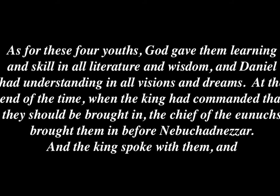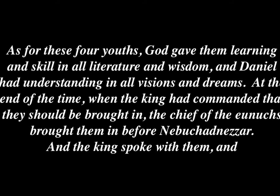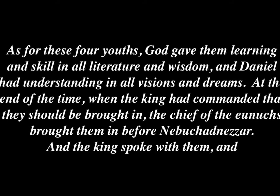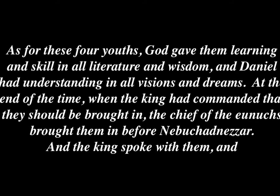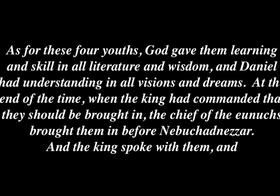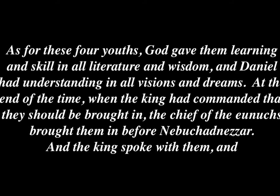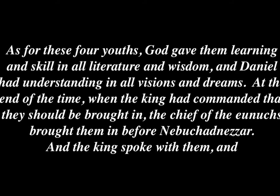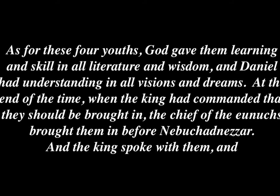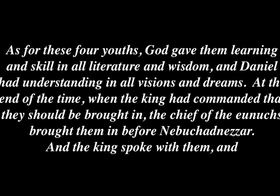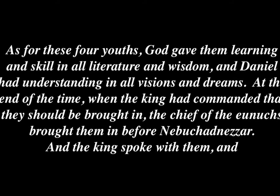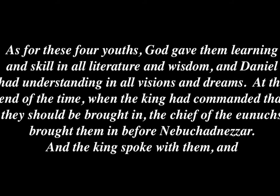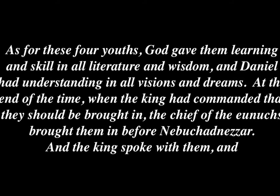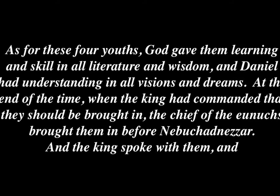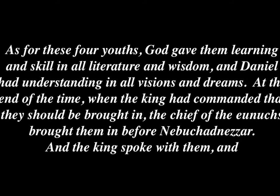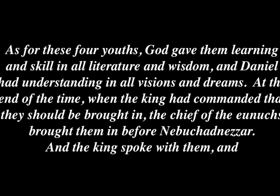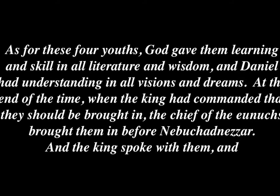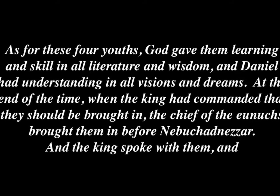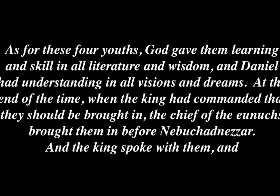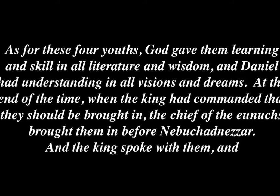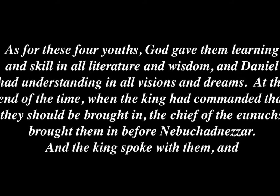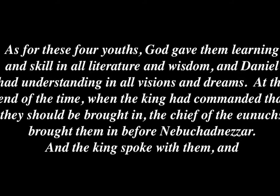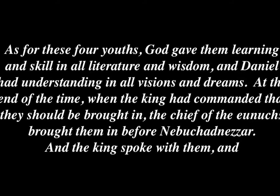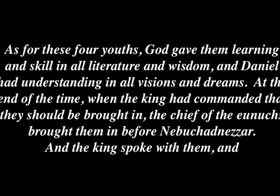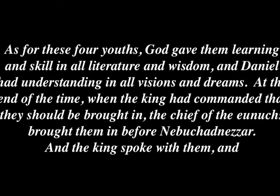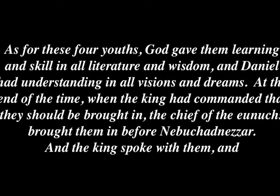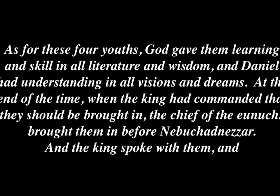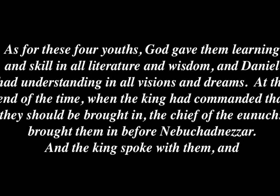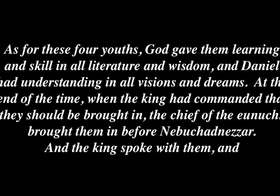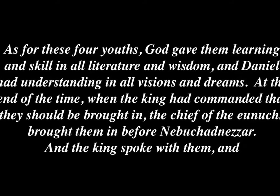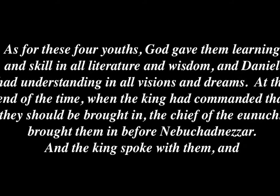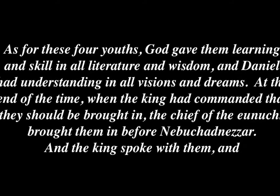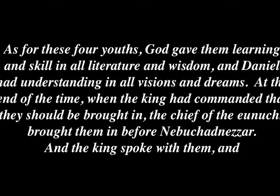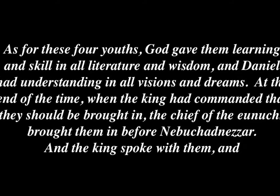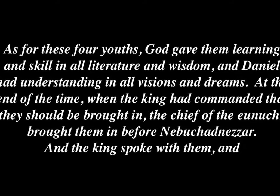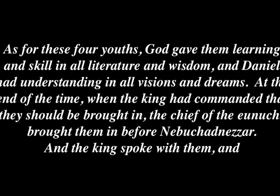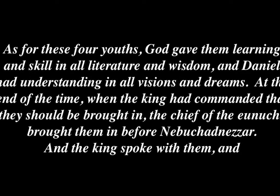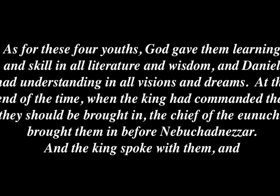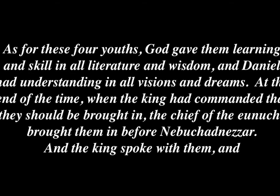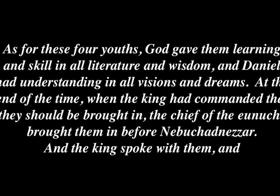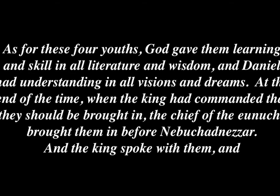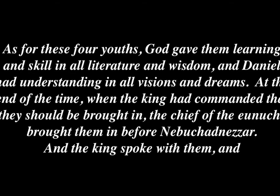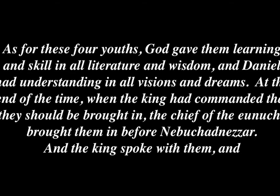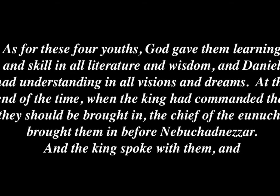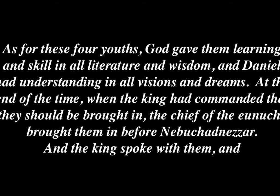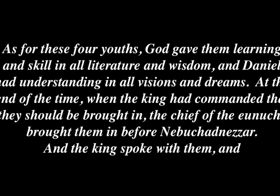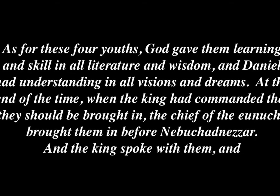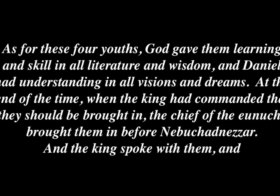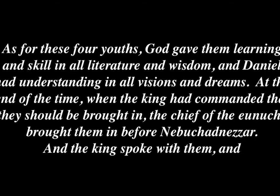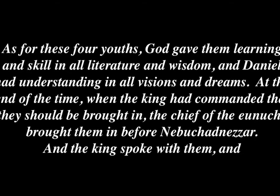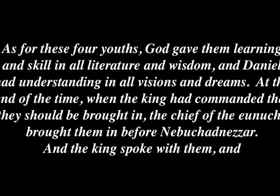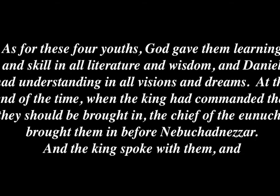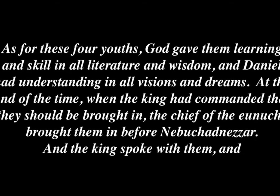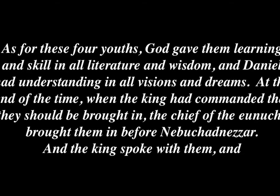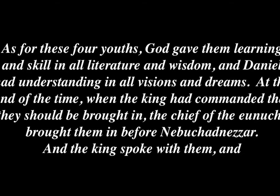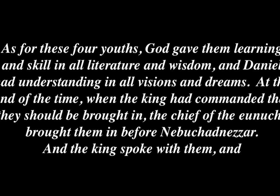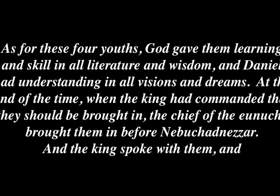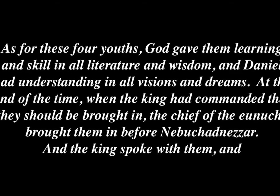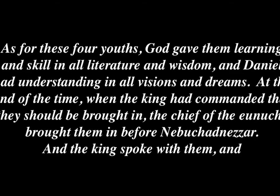learning and skill in all literature and wisdom, and Daniel had understanding in all visions and dreams. At the end of the time, when the king had commanded that they